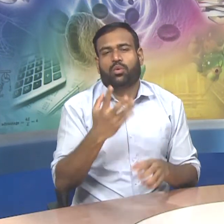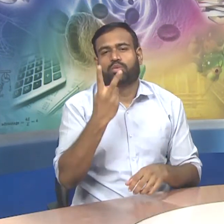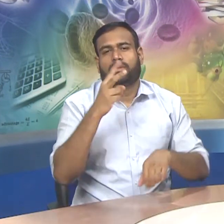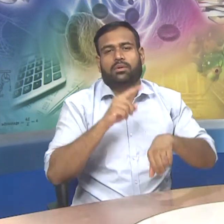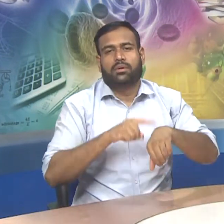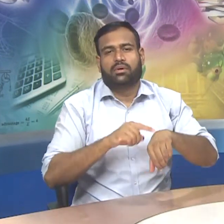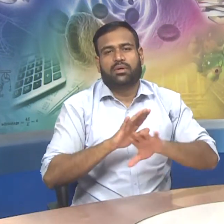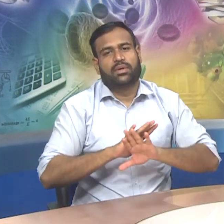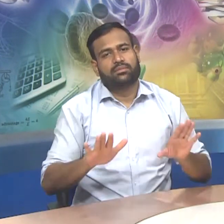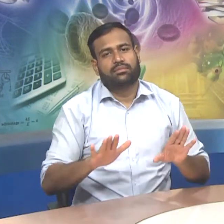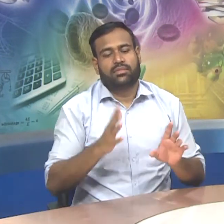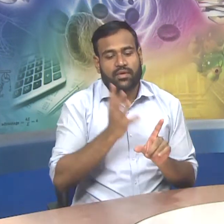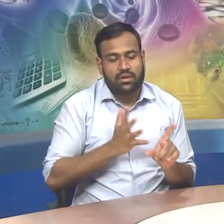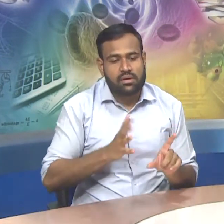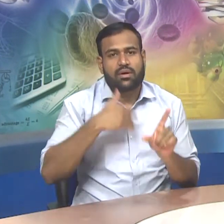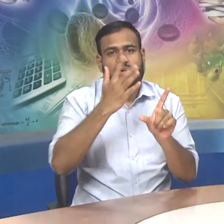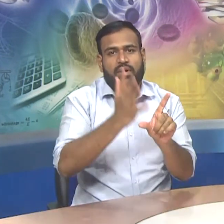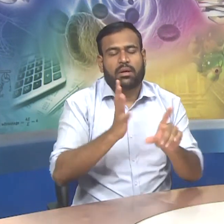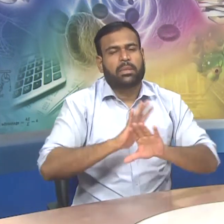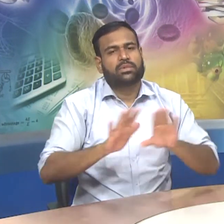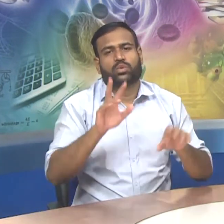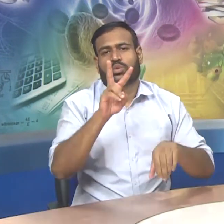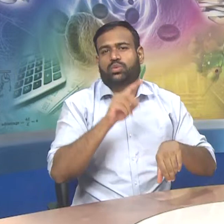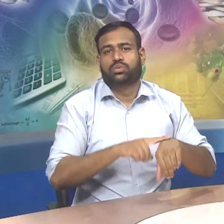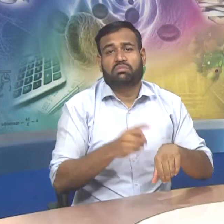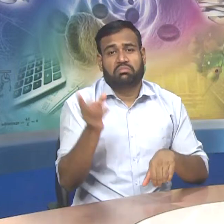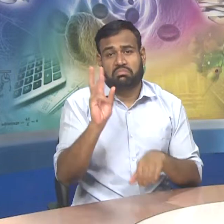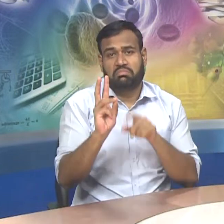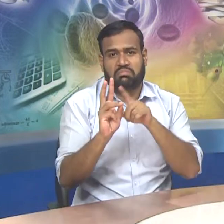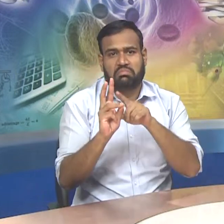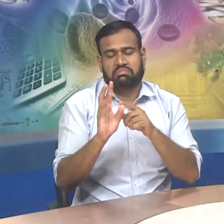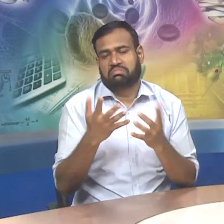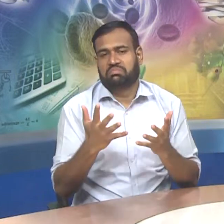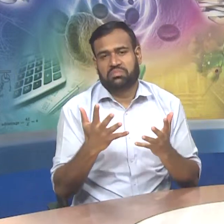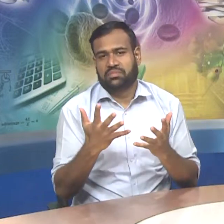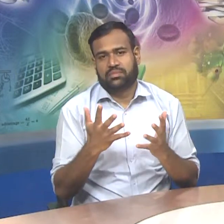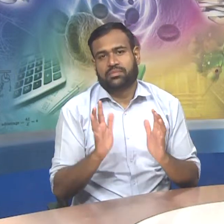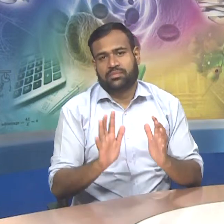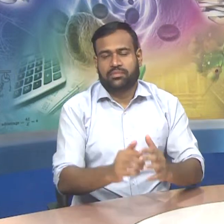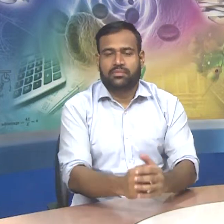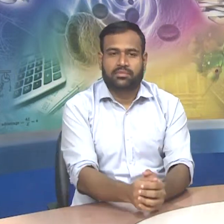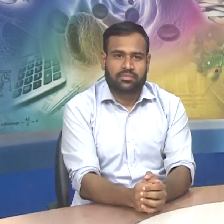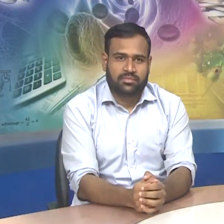times the president can be elected, but 3rd time is not allowed.